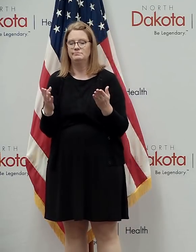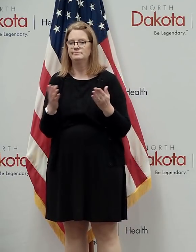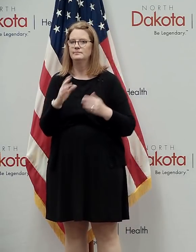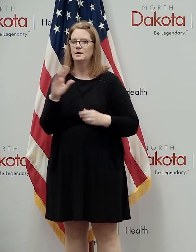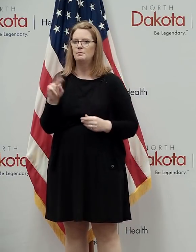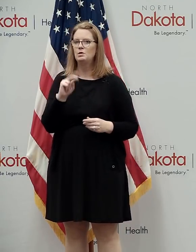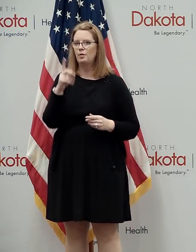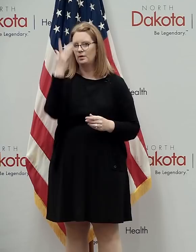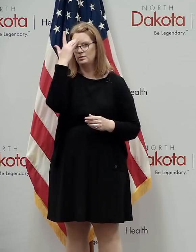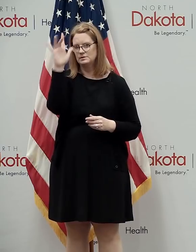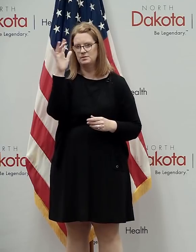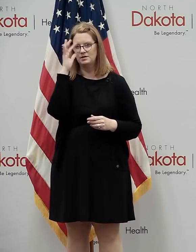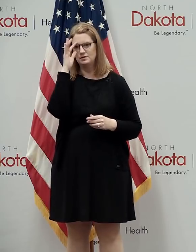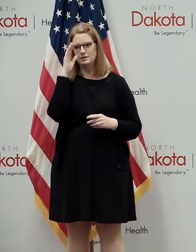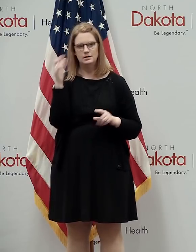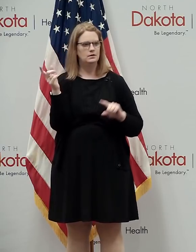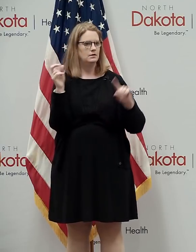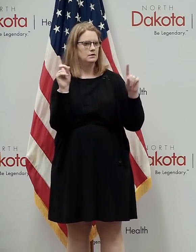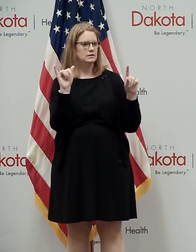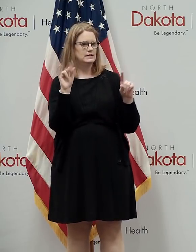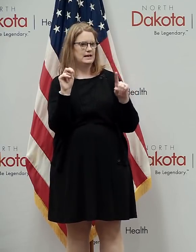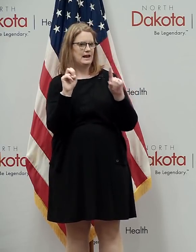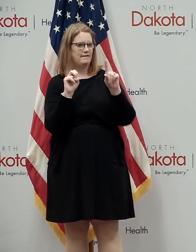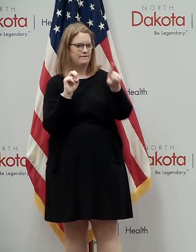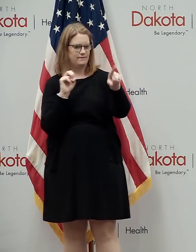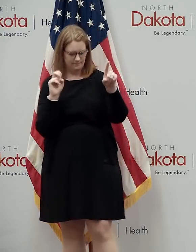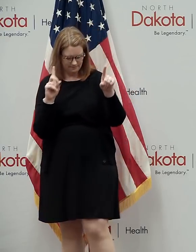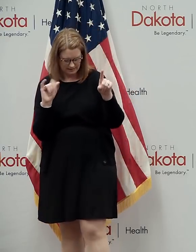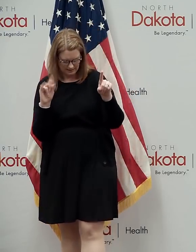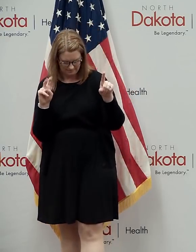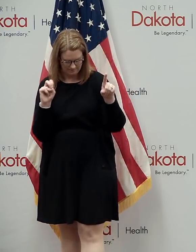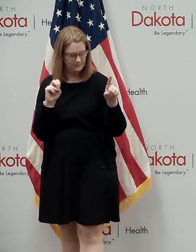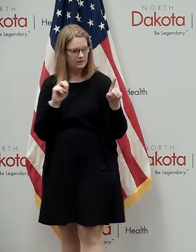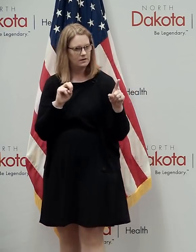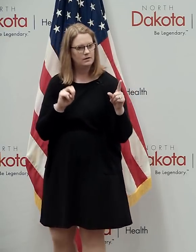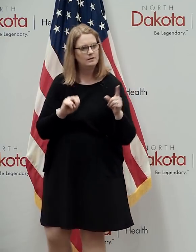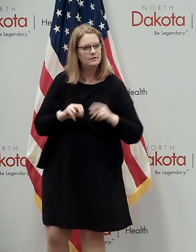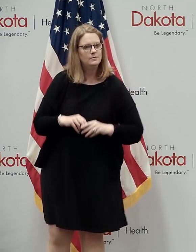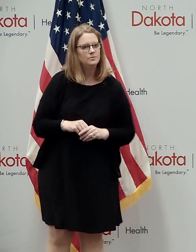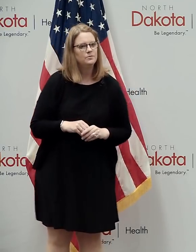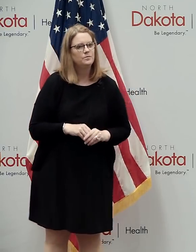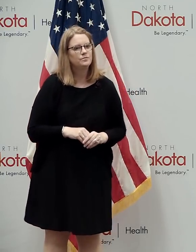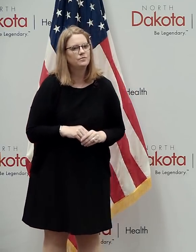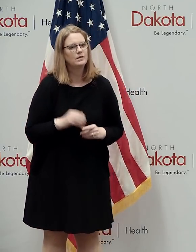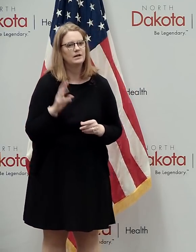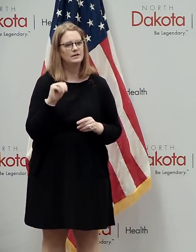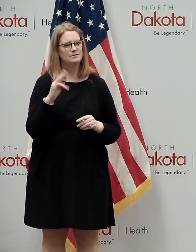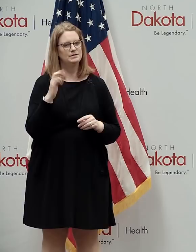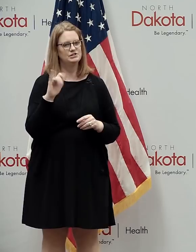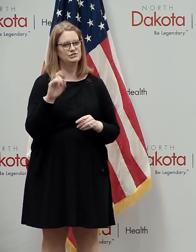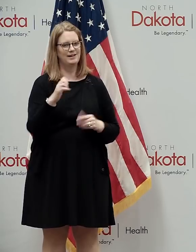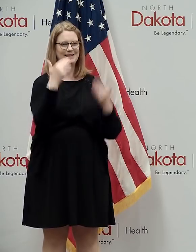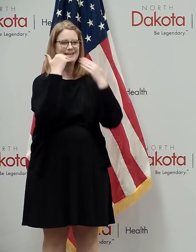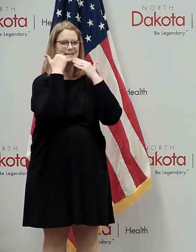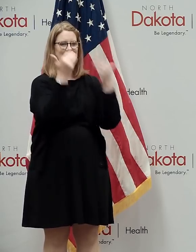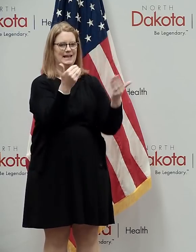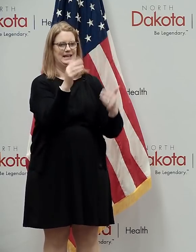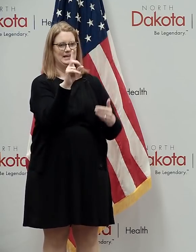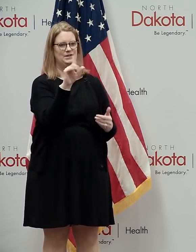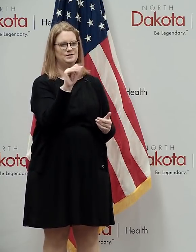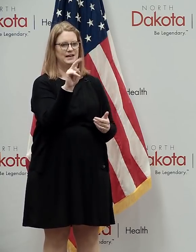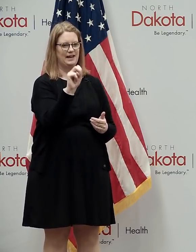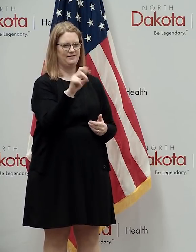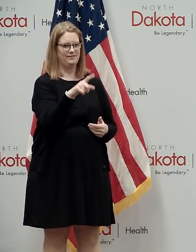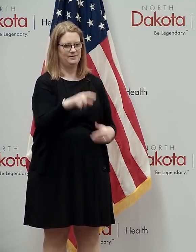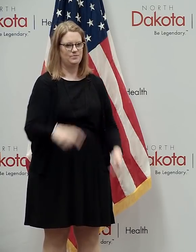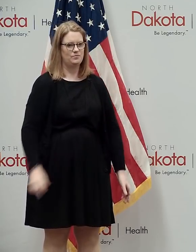that. Okay, I'm going to Dave next, who hasn't had one. Well, I'd like to ask one of Michelle. Thank you, Dave. Thank you very